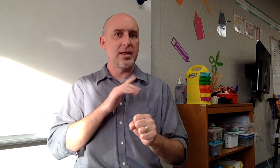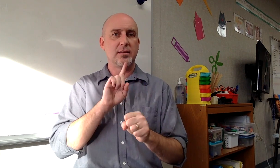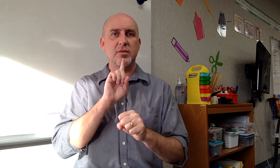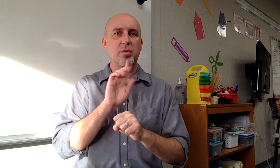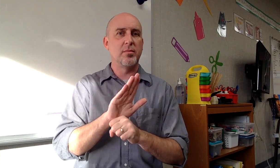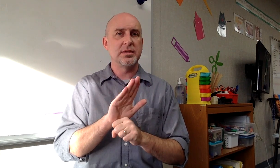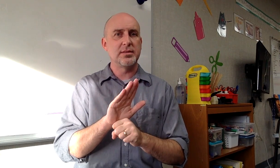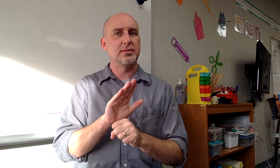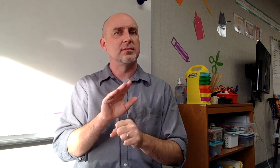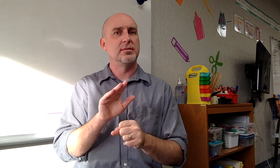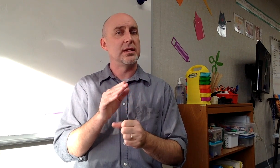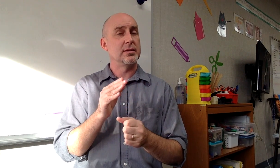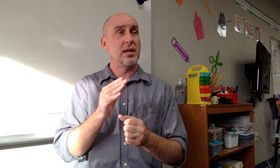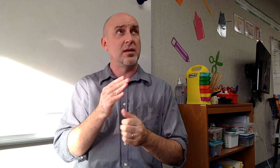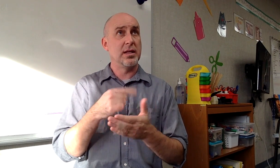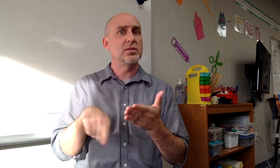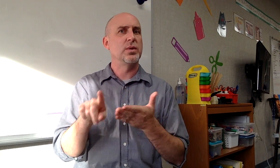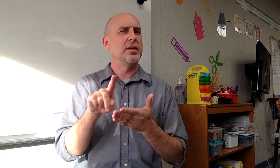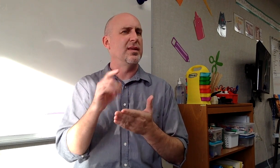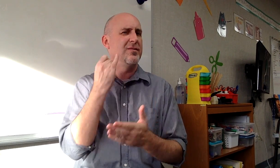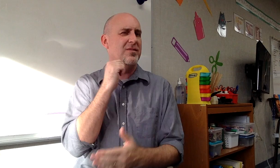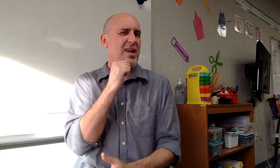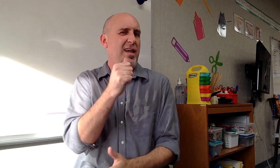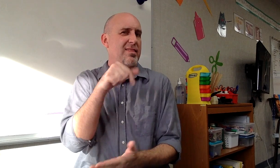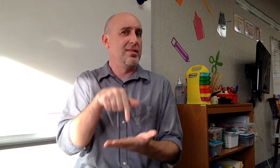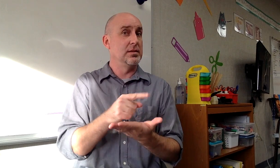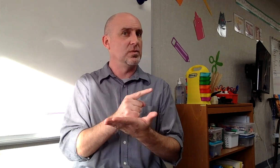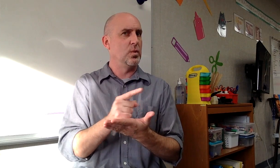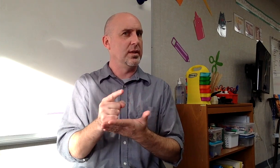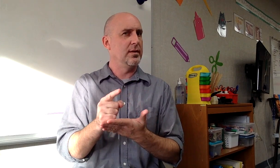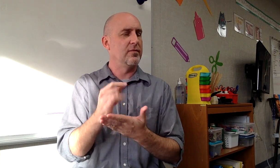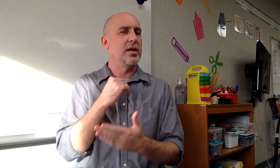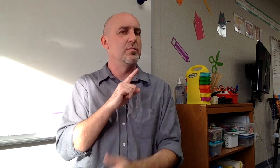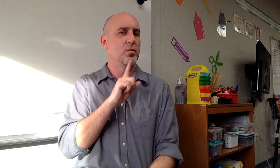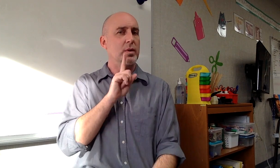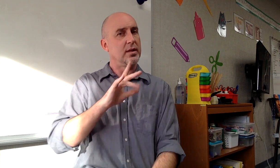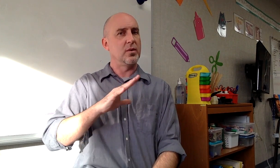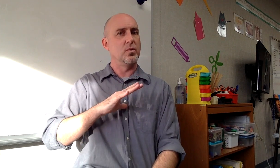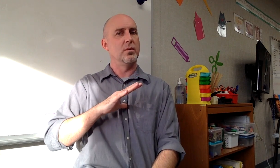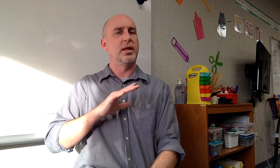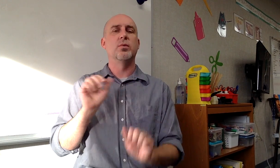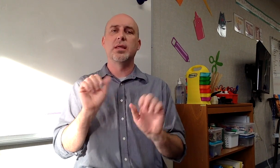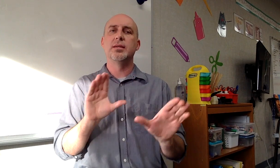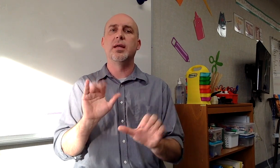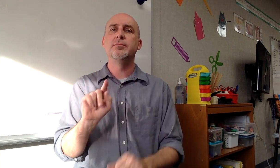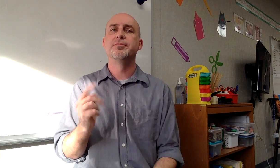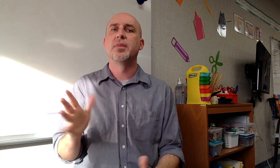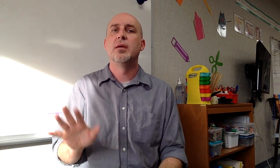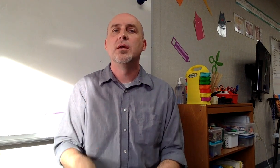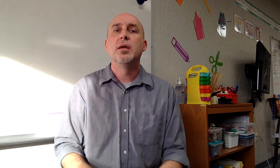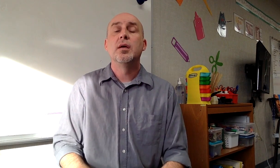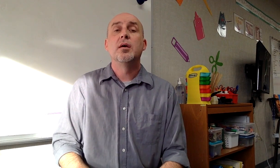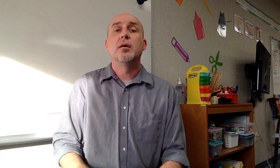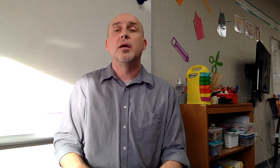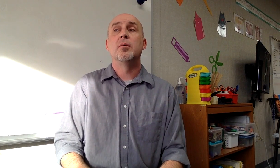of the promise next week. If not this week, if I am really cool, I will get it done.